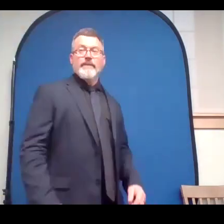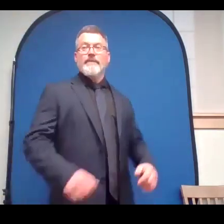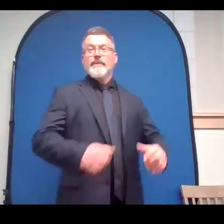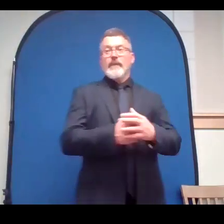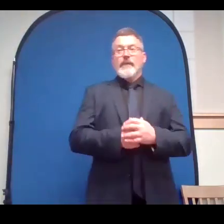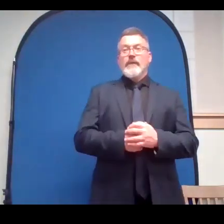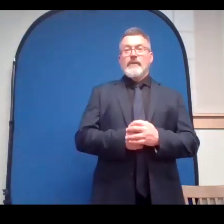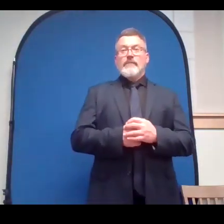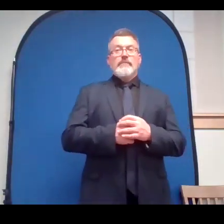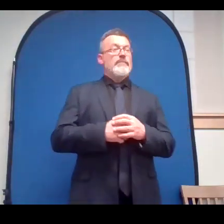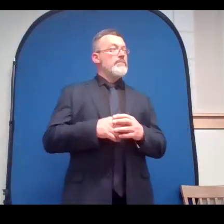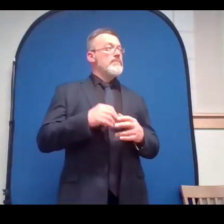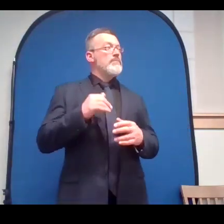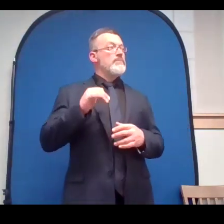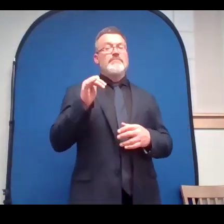Did you agree with